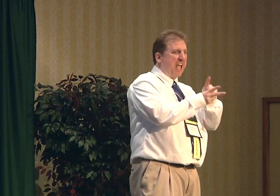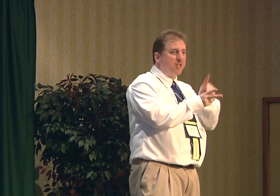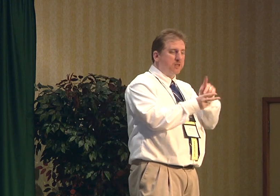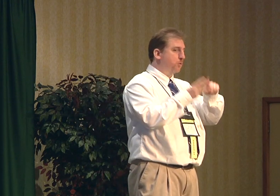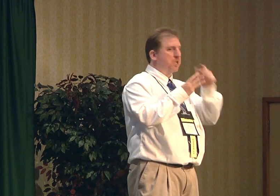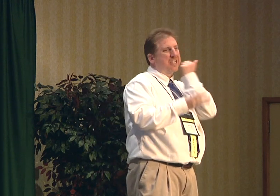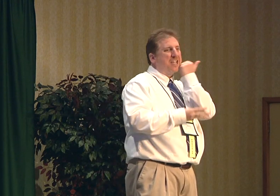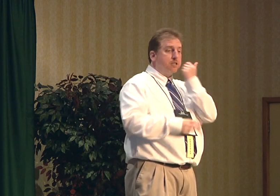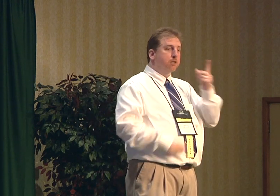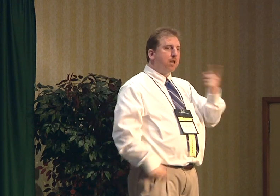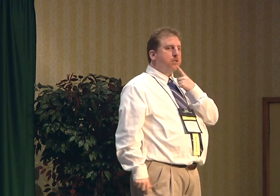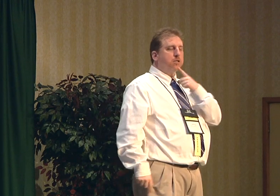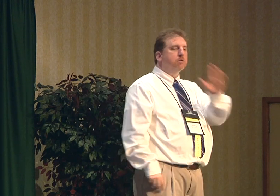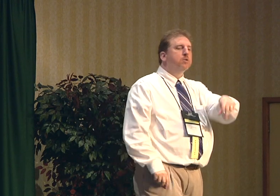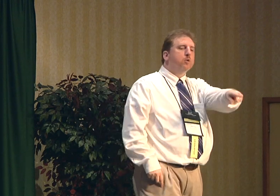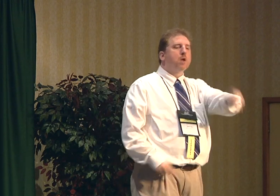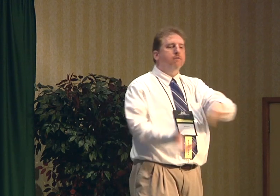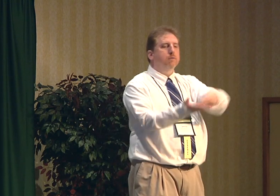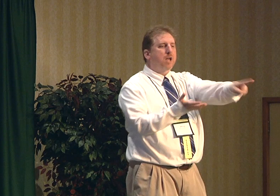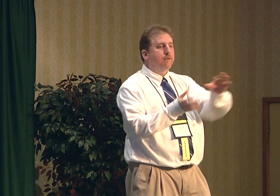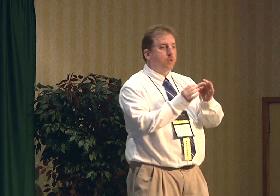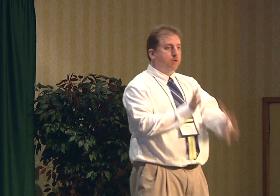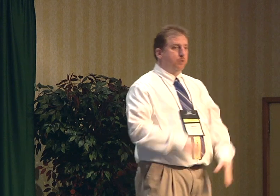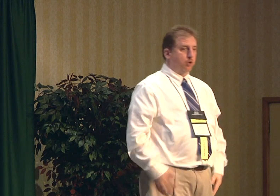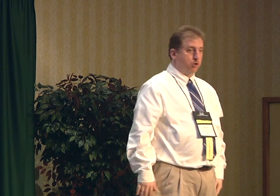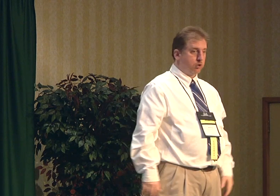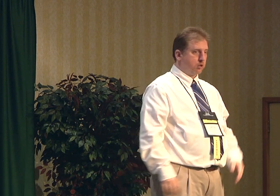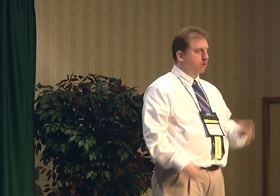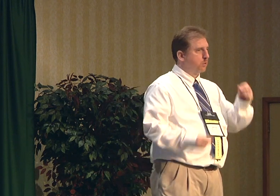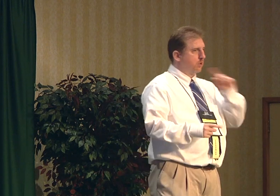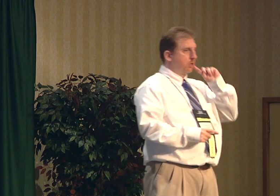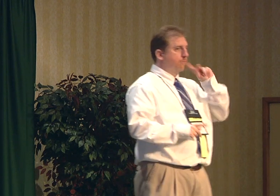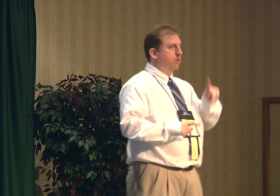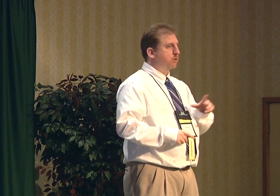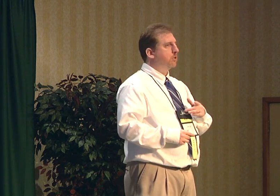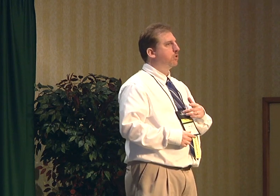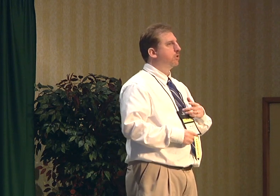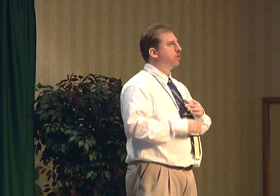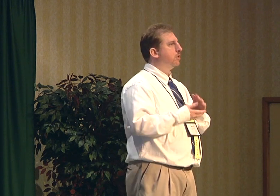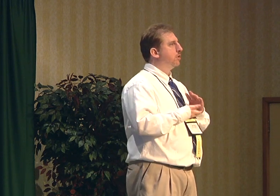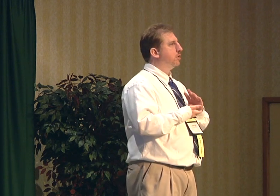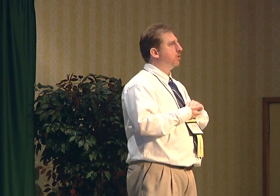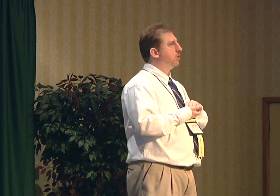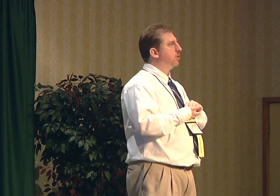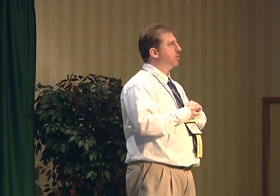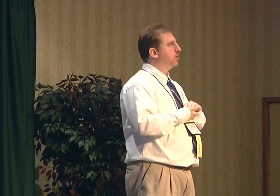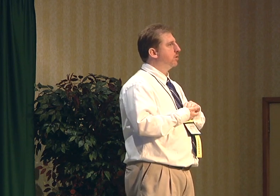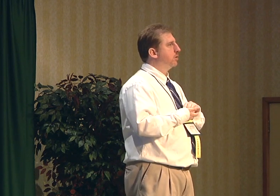Doctors or even dentists, other medical professionals, will expect the patient, the deaf patient, to pay for those interpreting